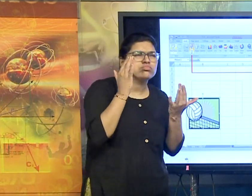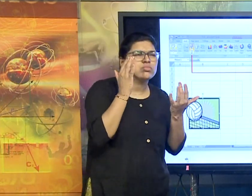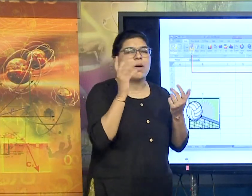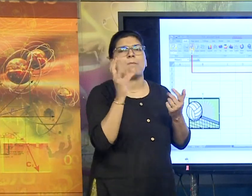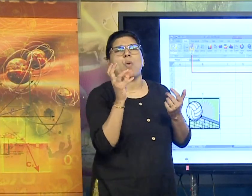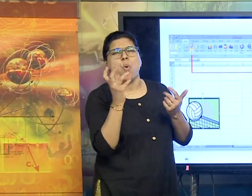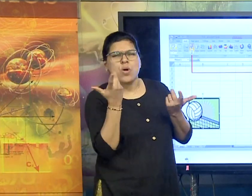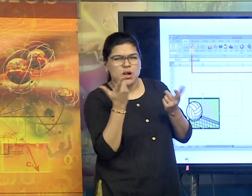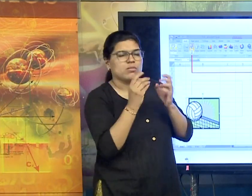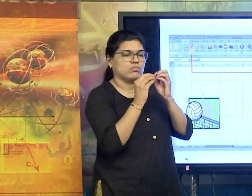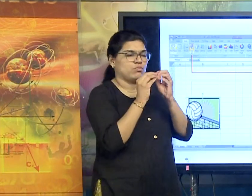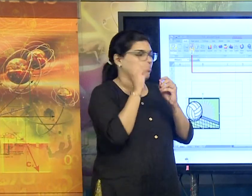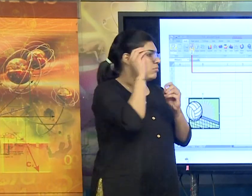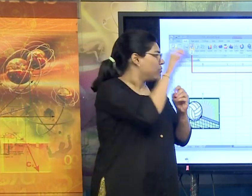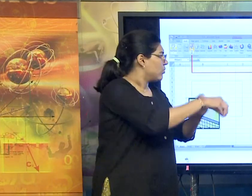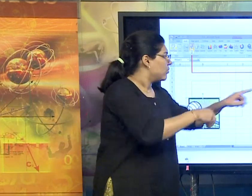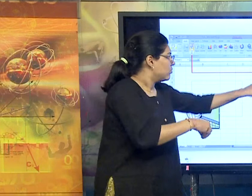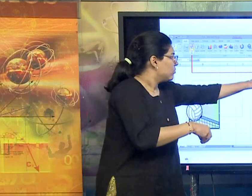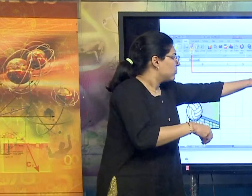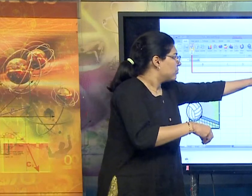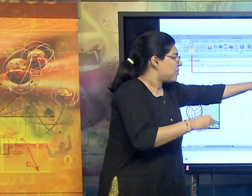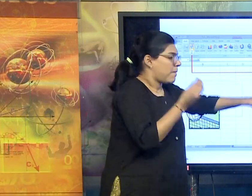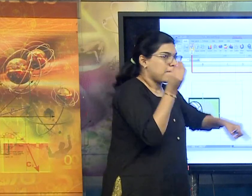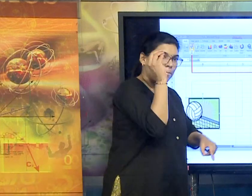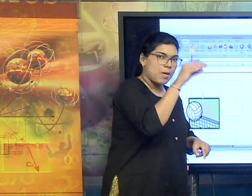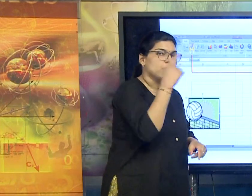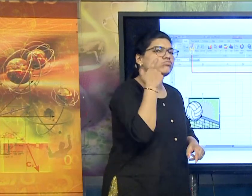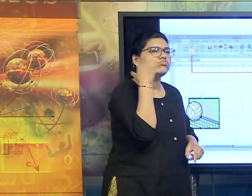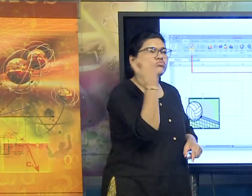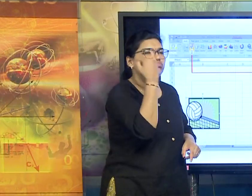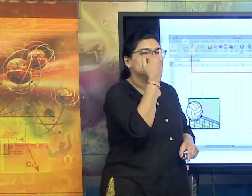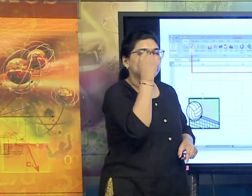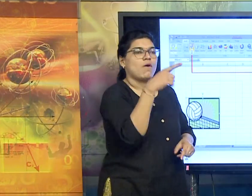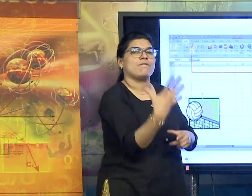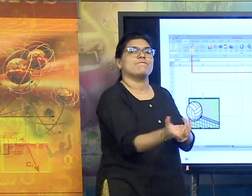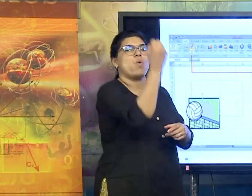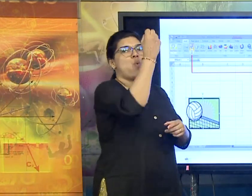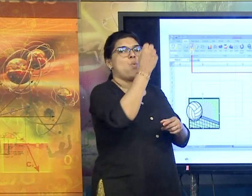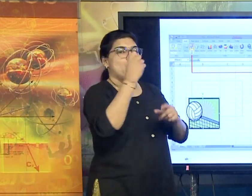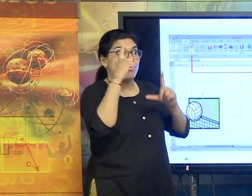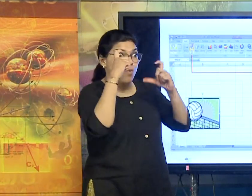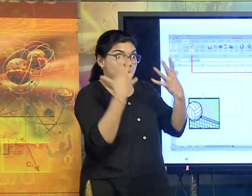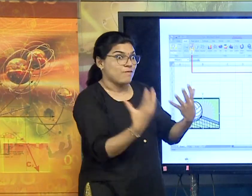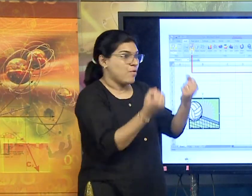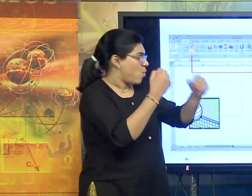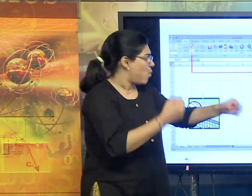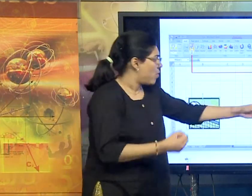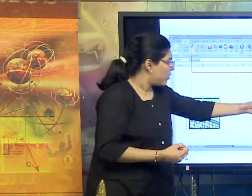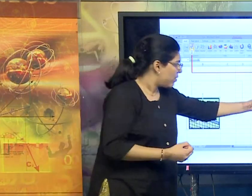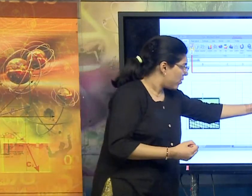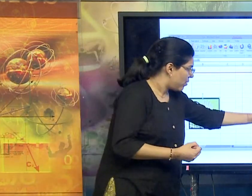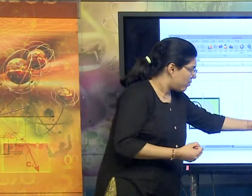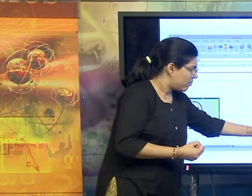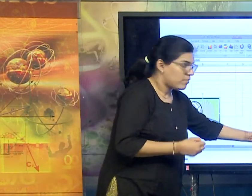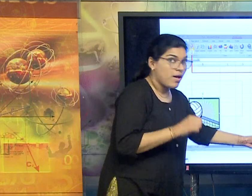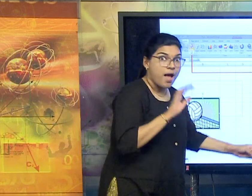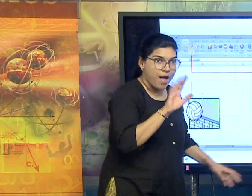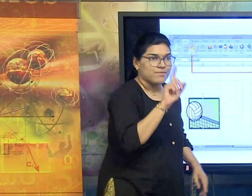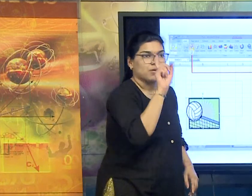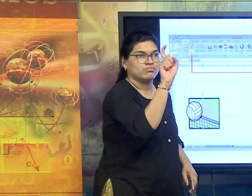You can just type your text as per your need, and if it is in your computer you can find